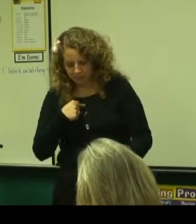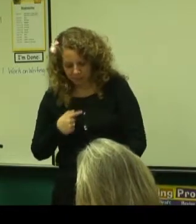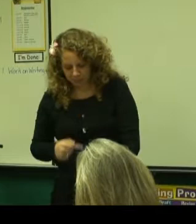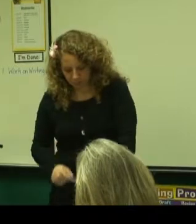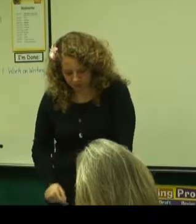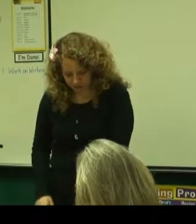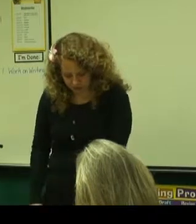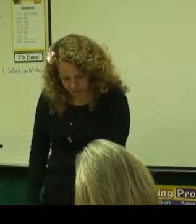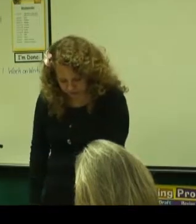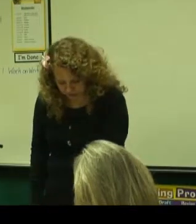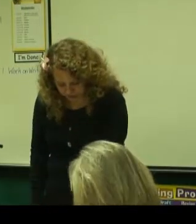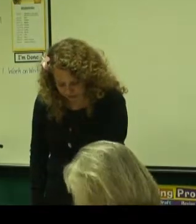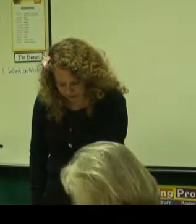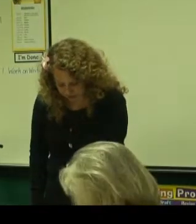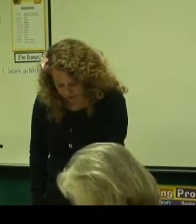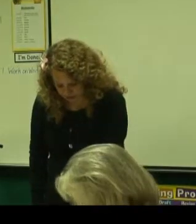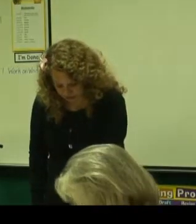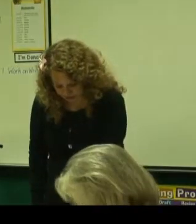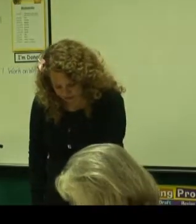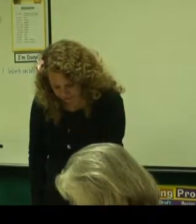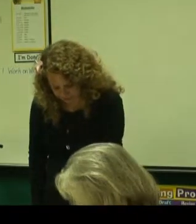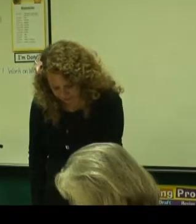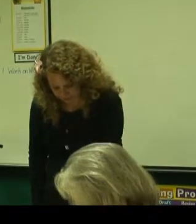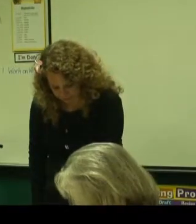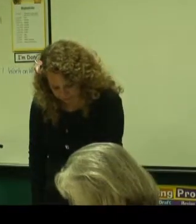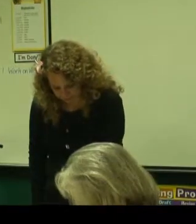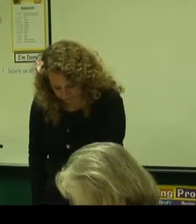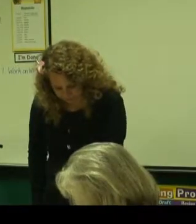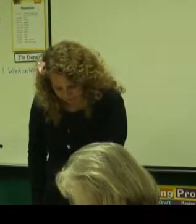but the one thing that we did see